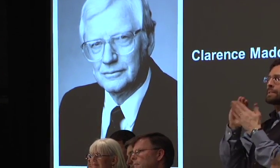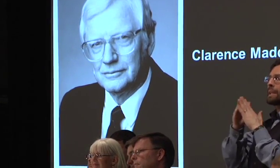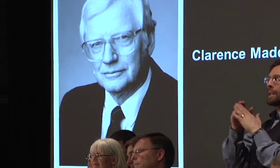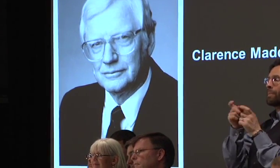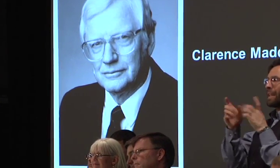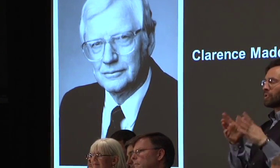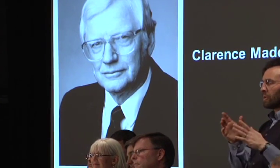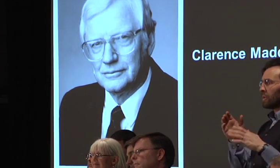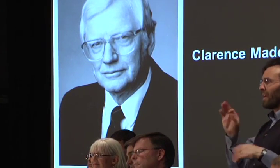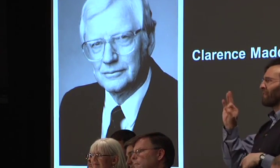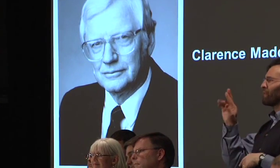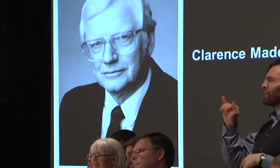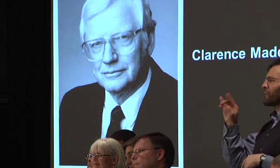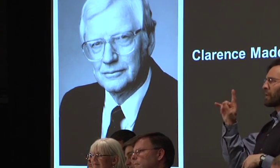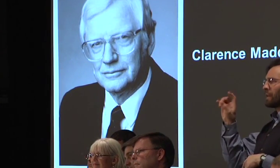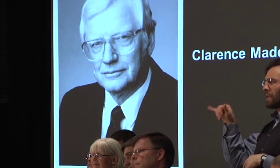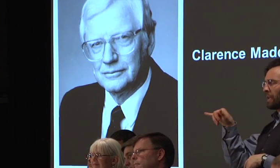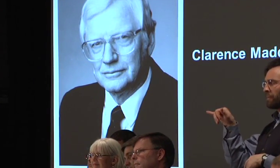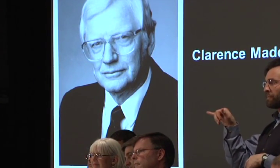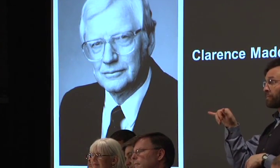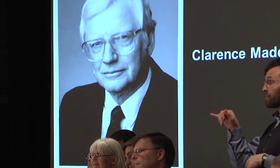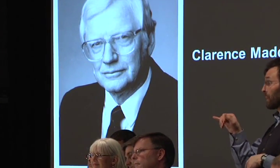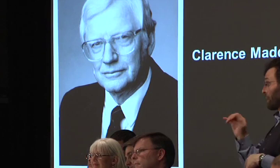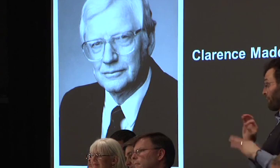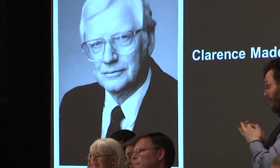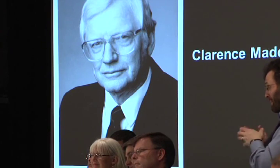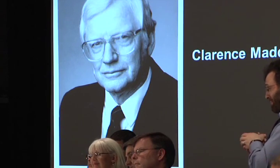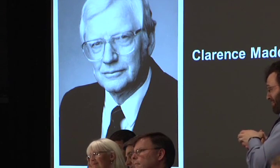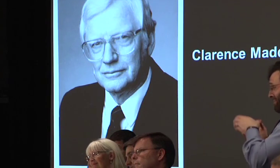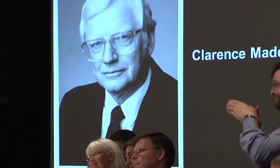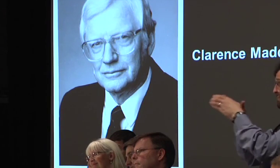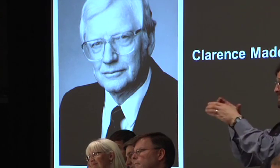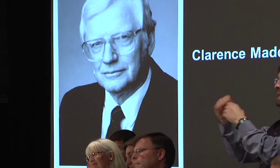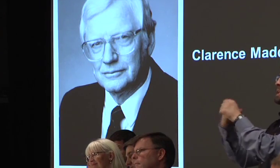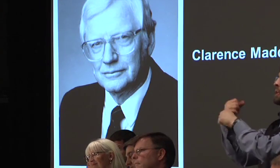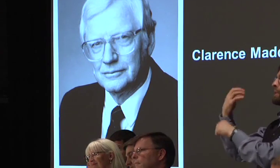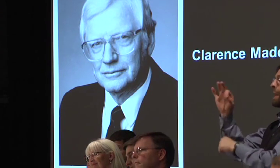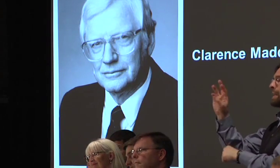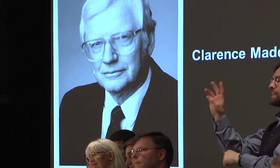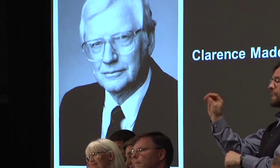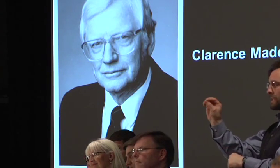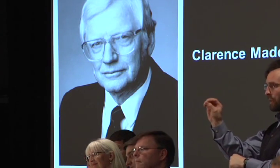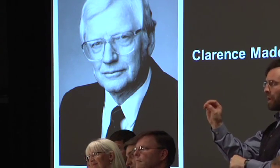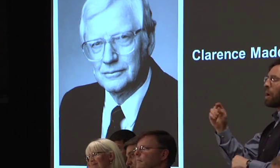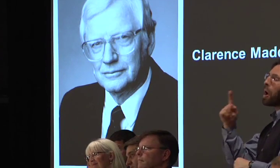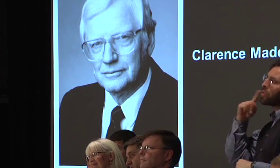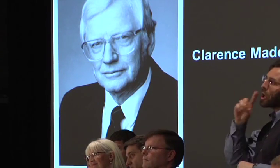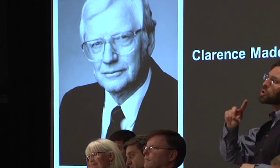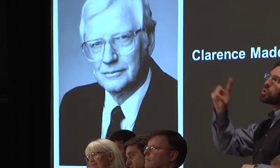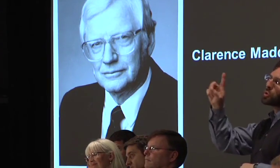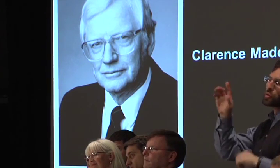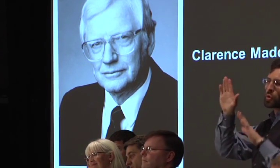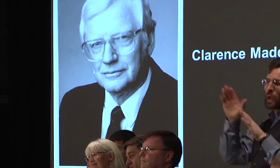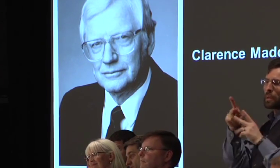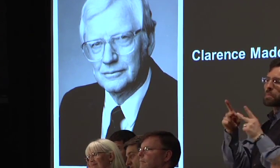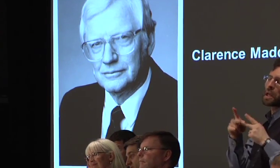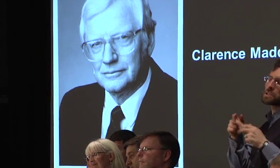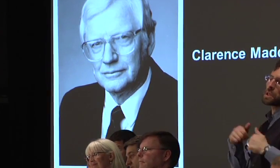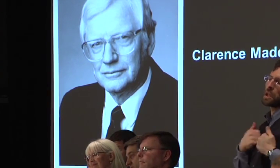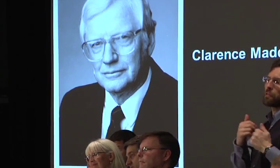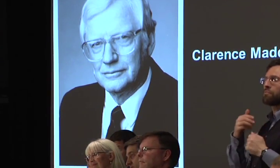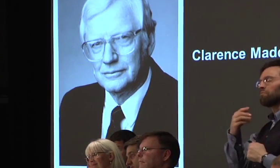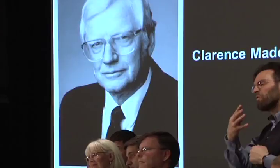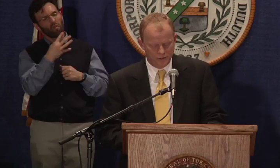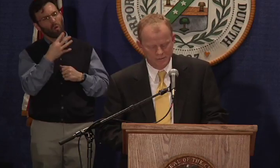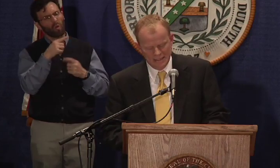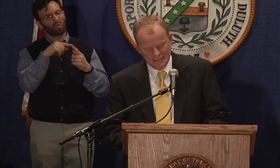Fridley, Minnesota. When he moved the family to Duluth in 1960, he initially thought that Duluth would be a great place to live for the next 4